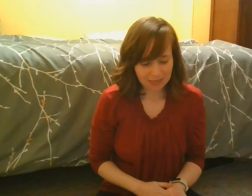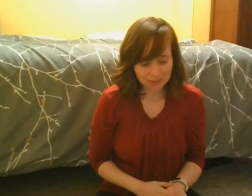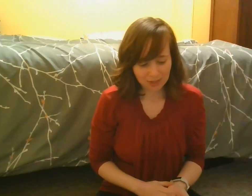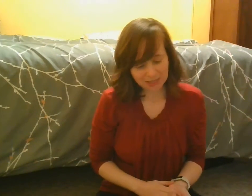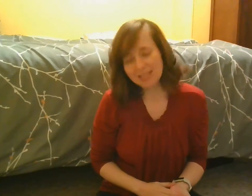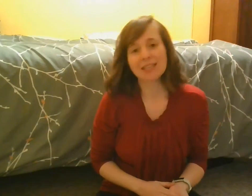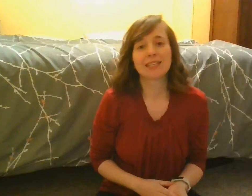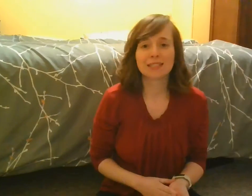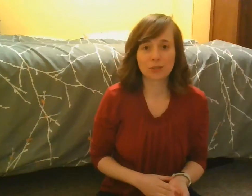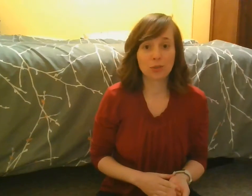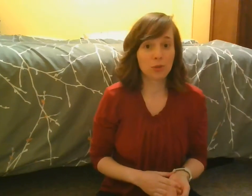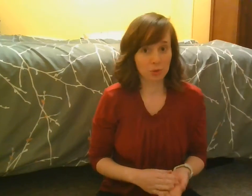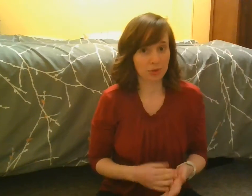Next one is good.